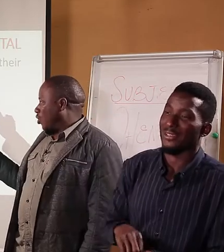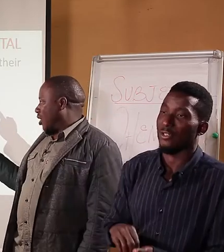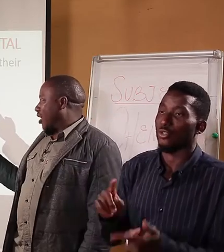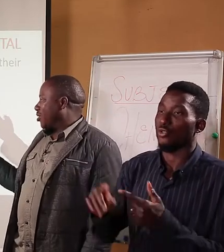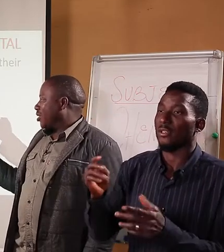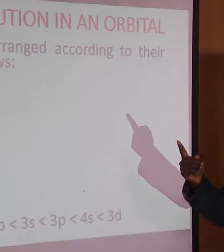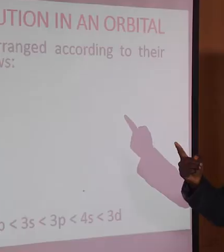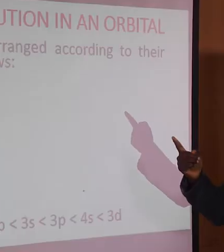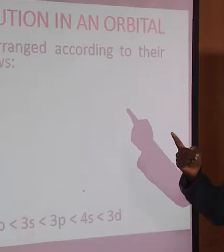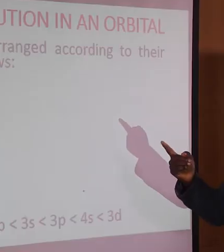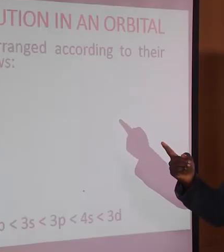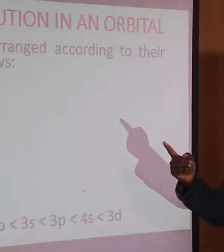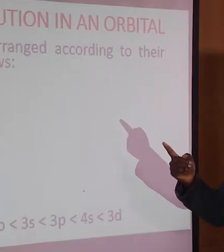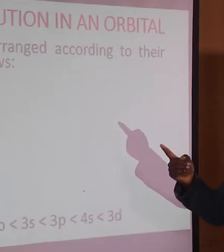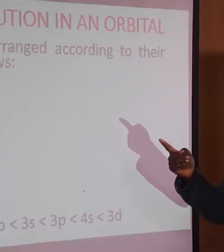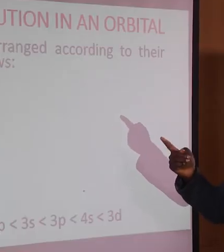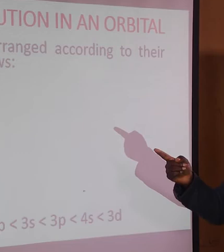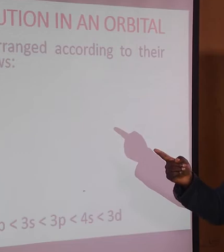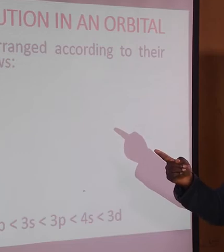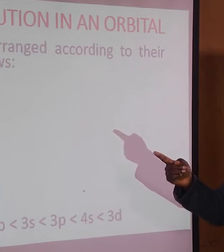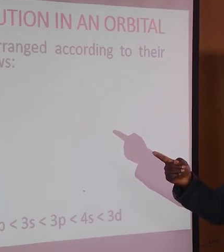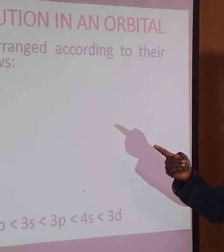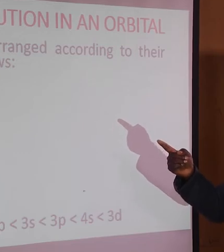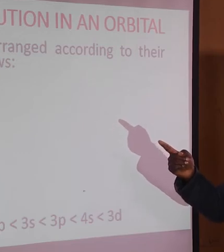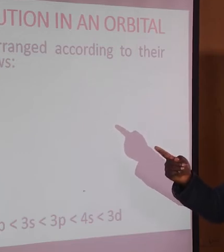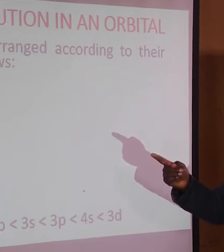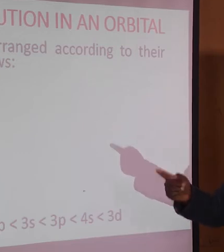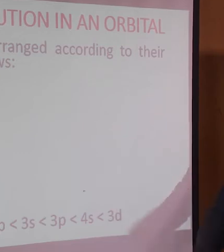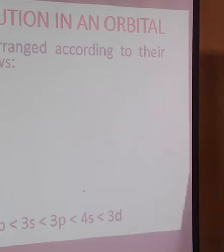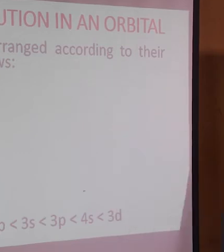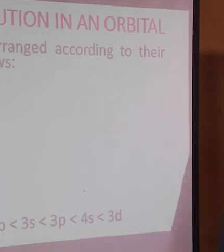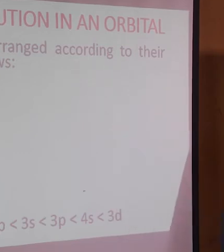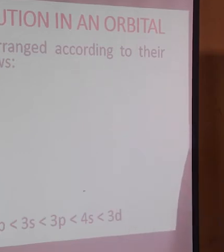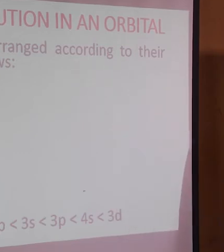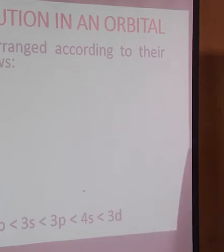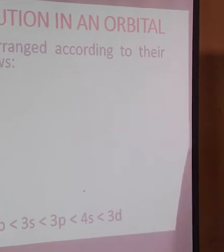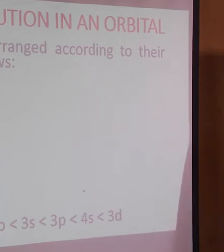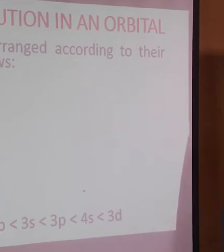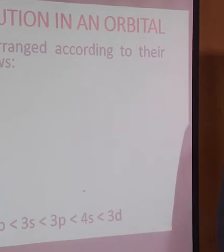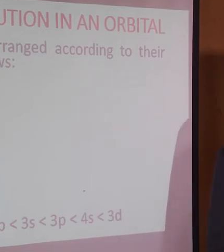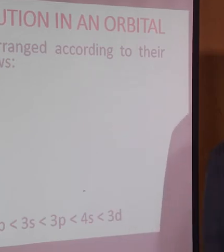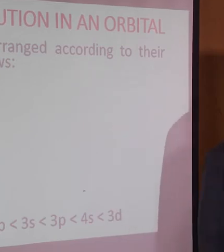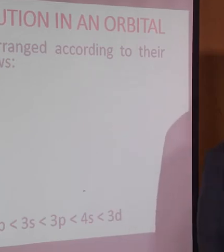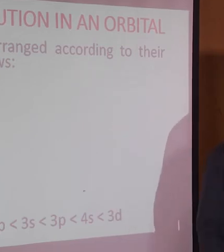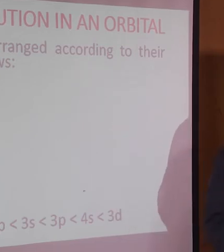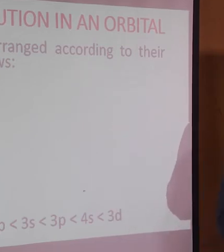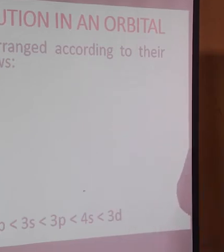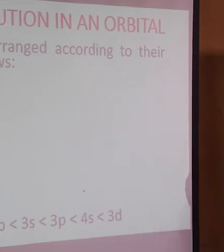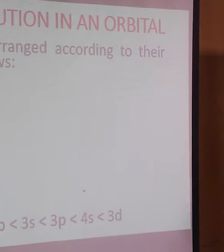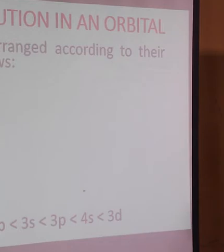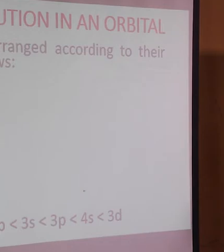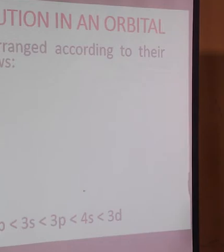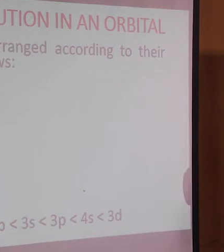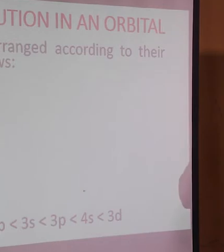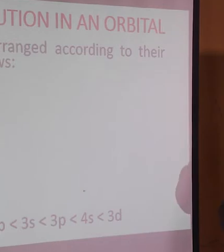to the fourth line. That will be 4f, 5f, 6f, up to 7f. Now, when